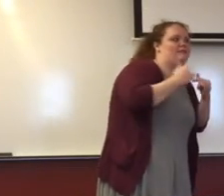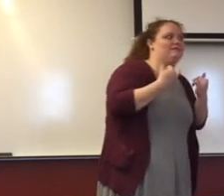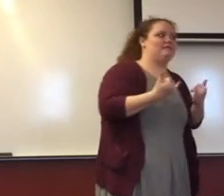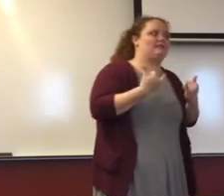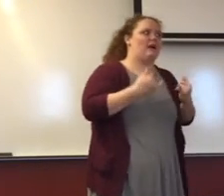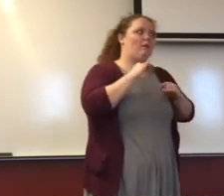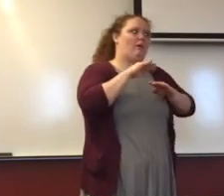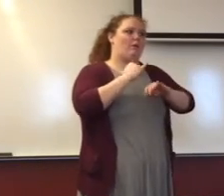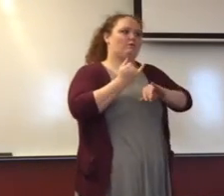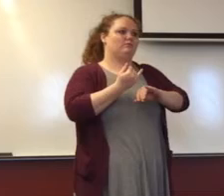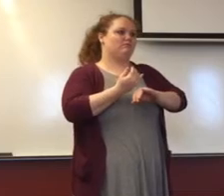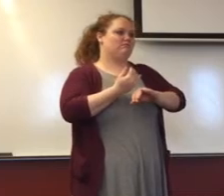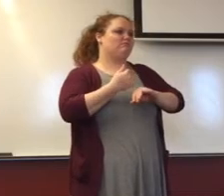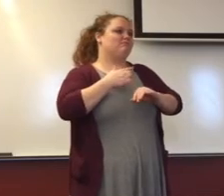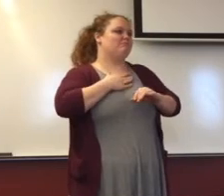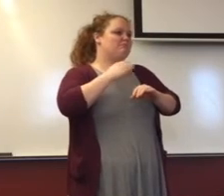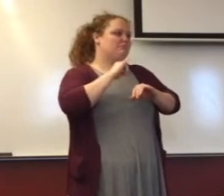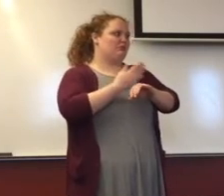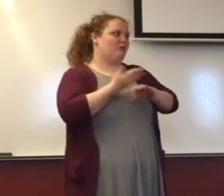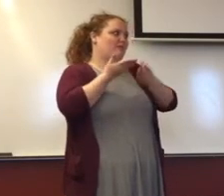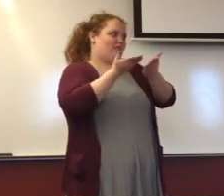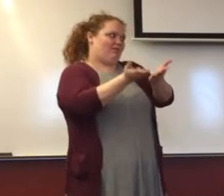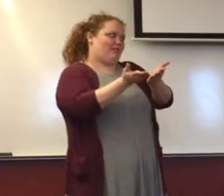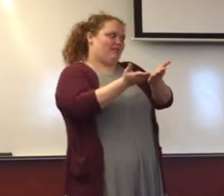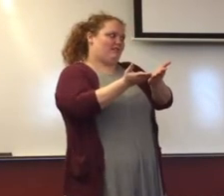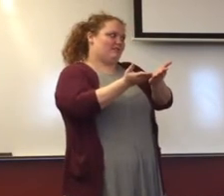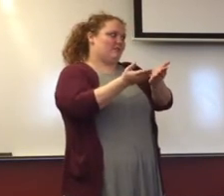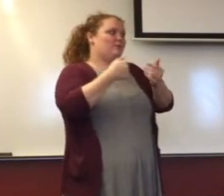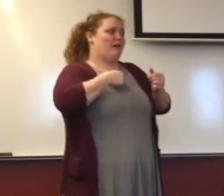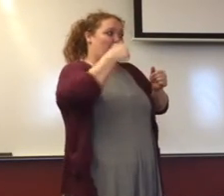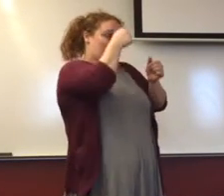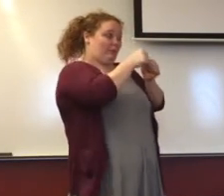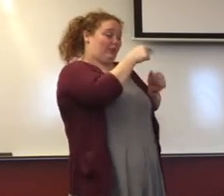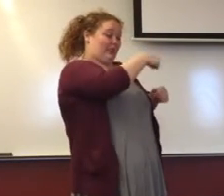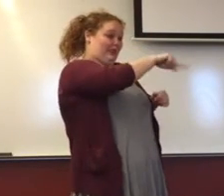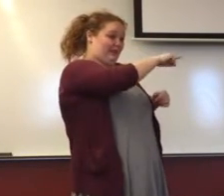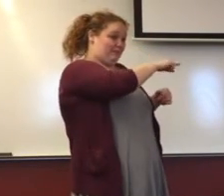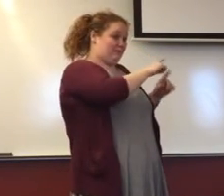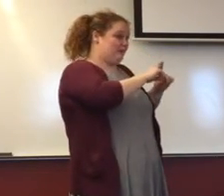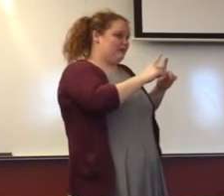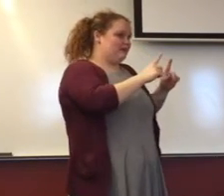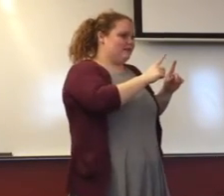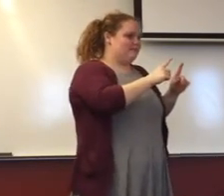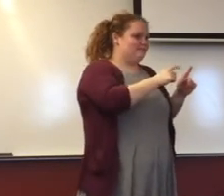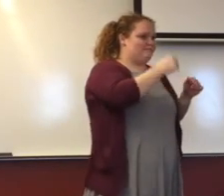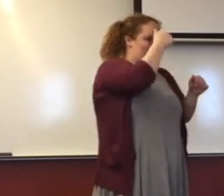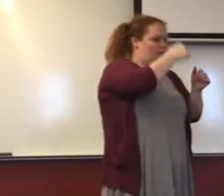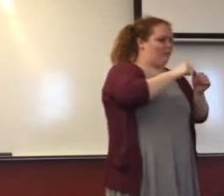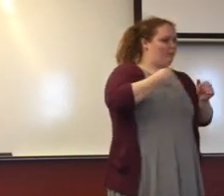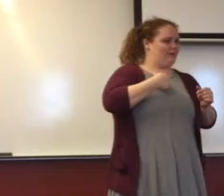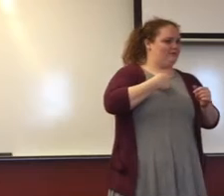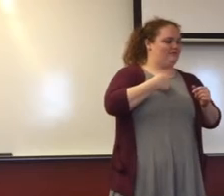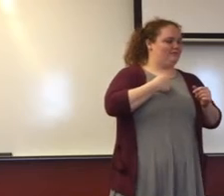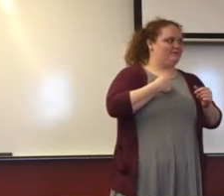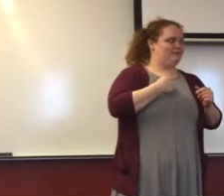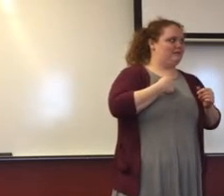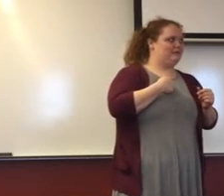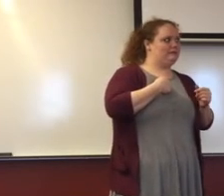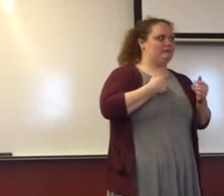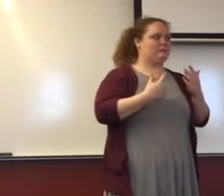the doctor. But it's like, I remember you, and it's like, man, I gotta keep all this to myself. I don't want to ask you about this, that, and the other. Like, I